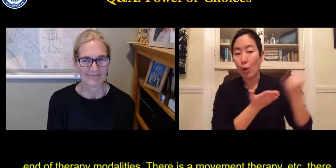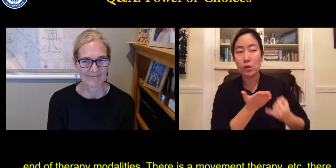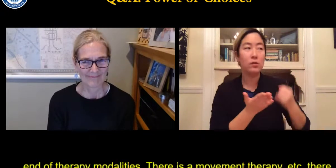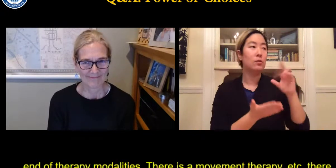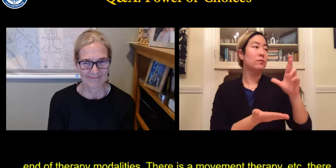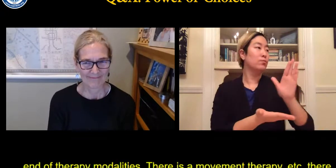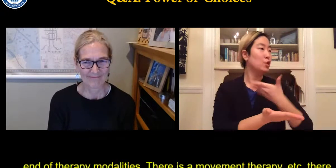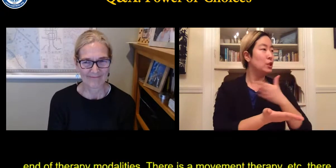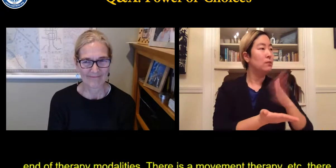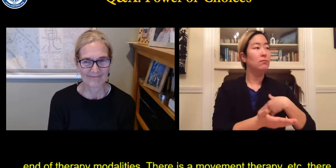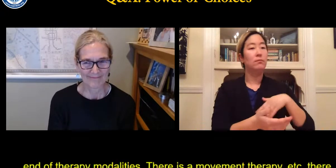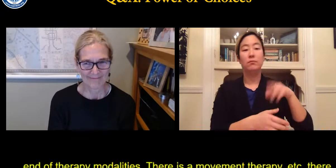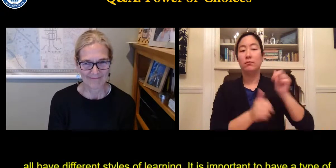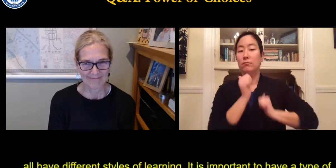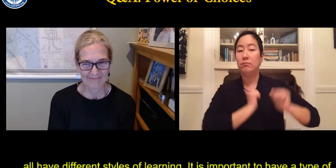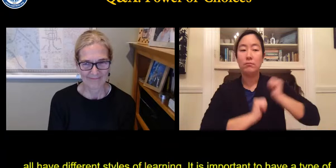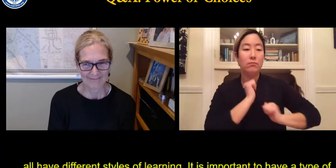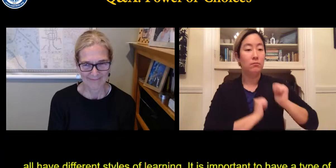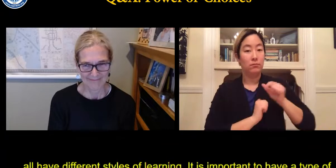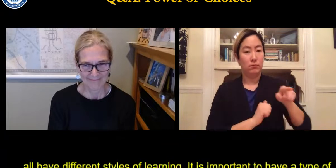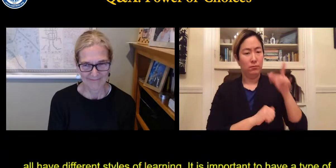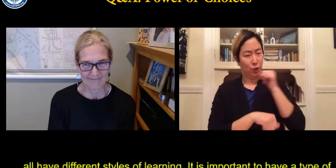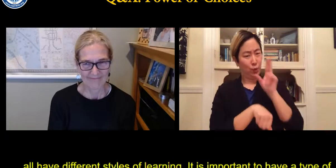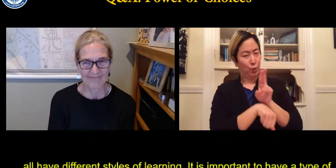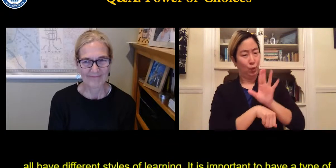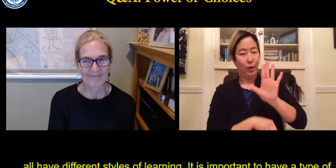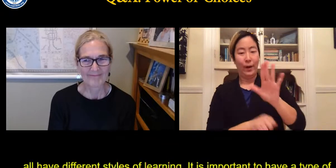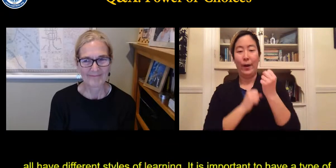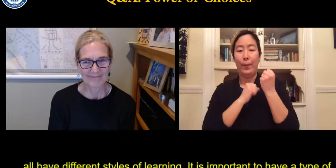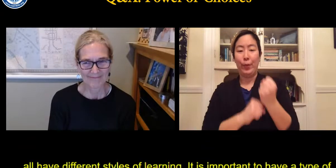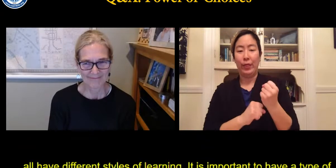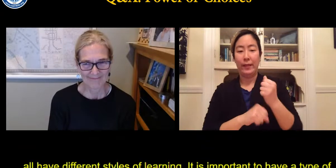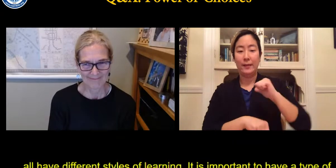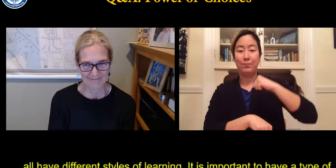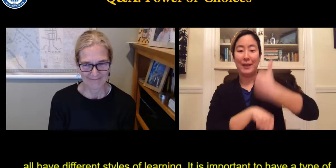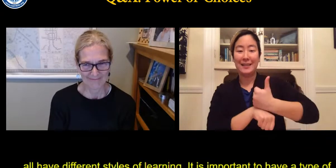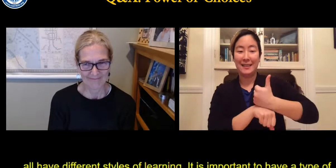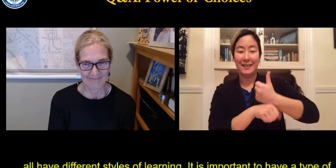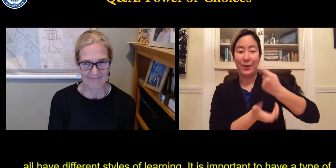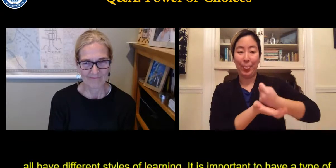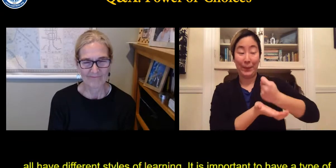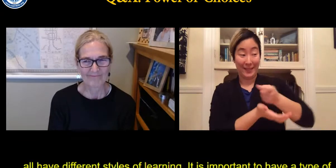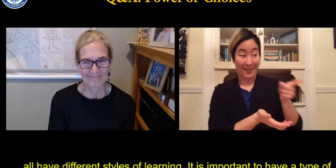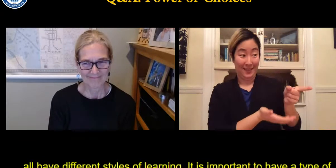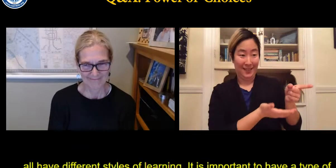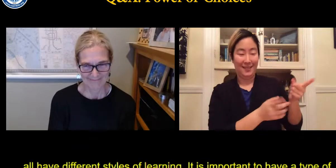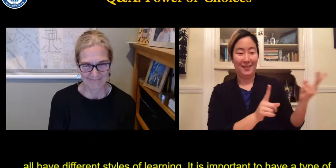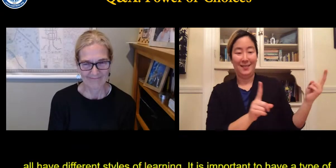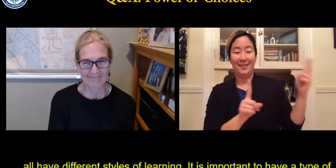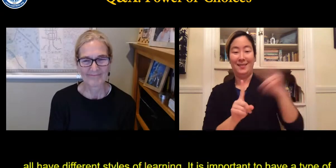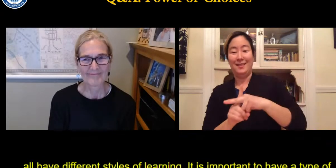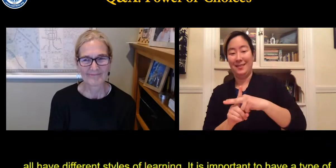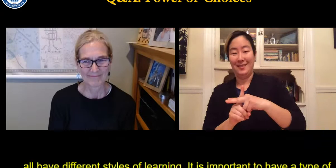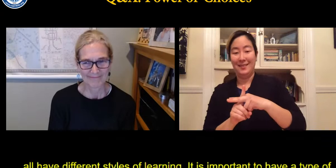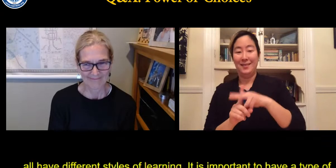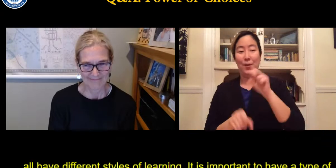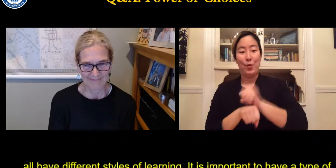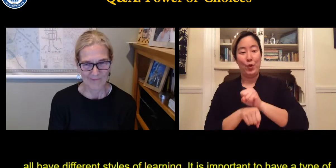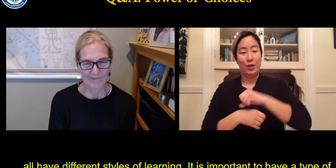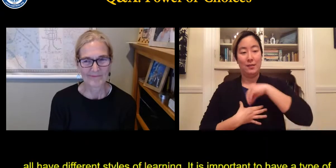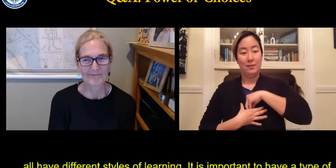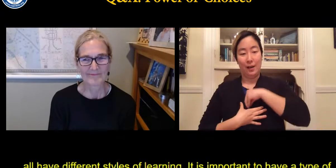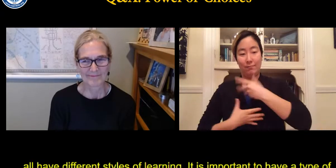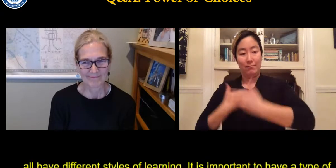meeting therapy sessions going and you feel they're not a fit, I encourage you to explore alternative therapy styles like what I just